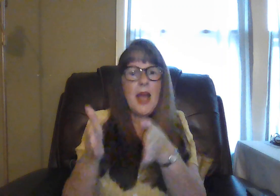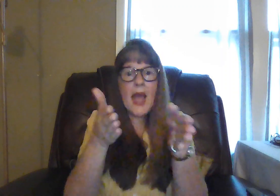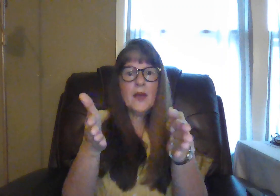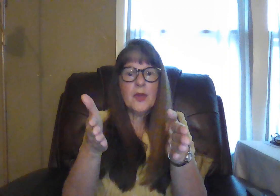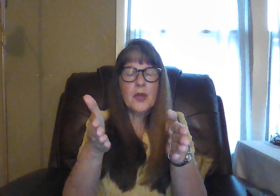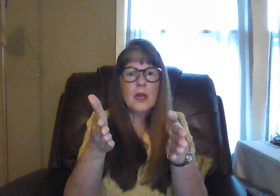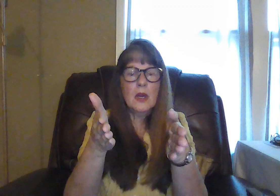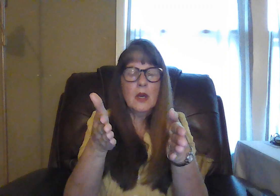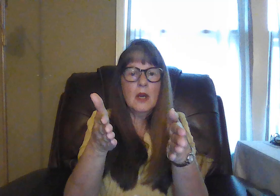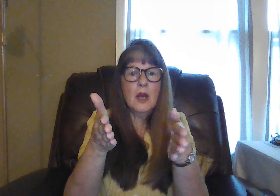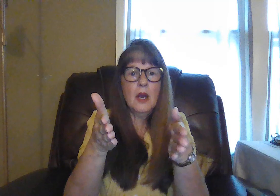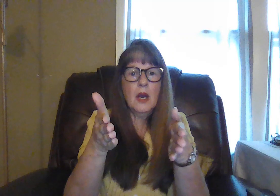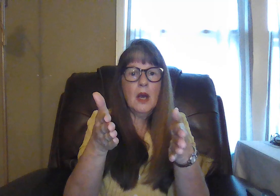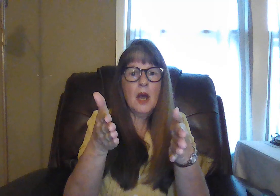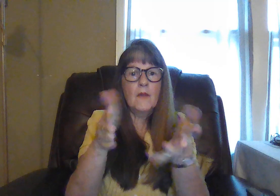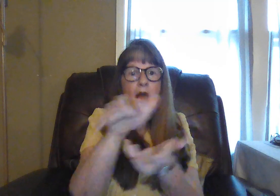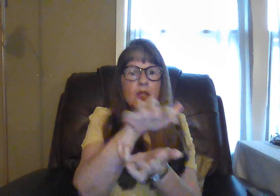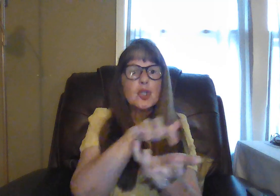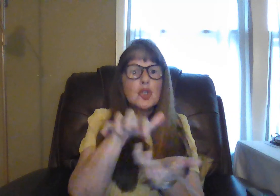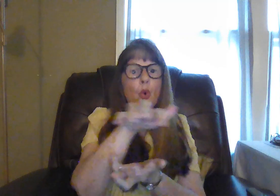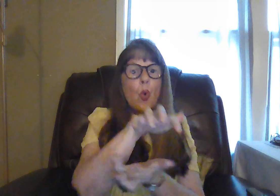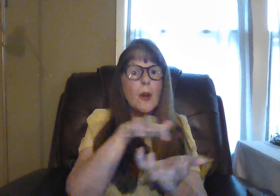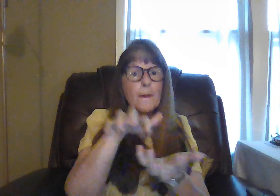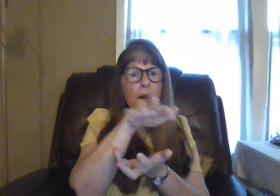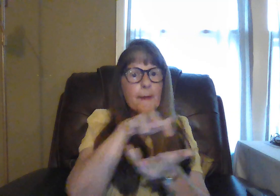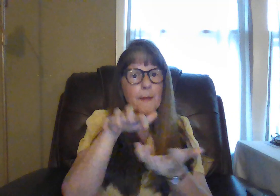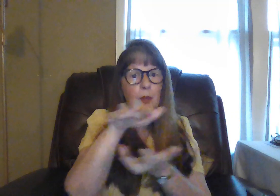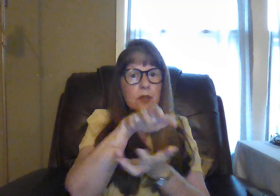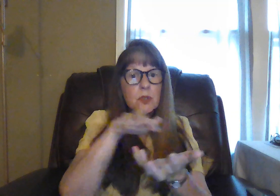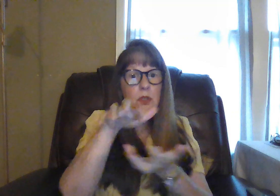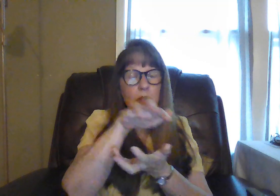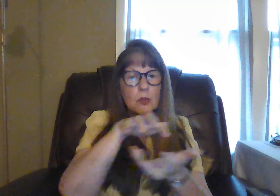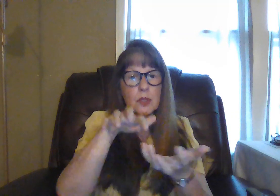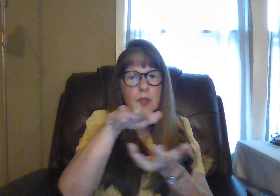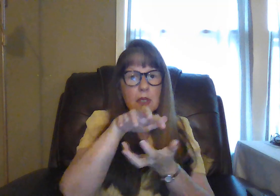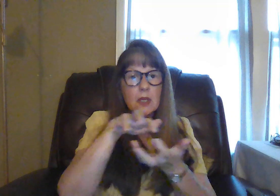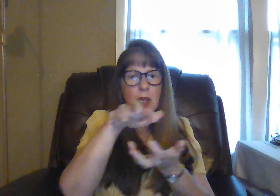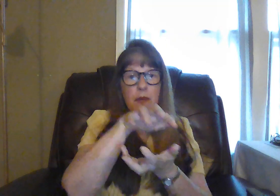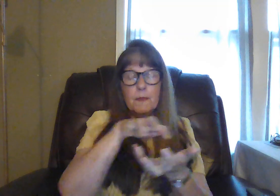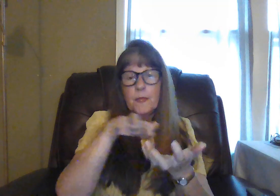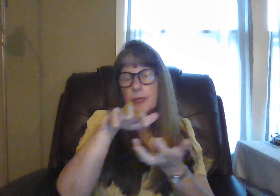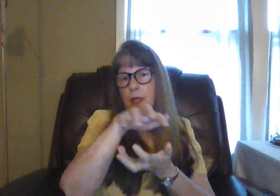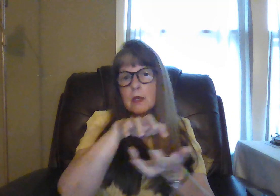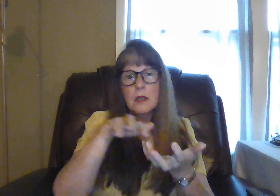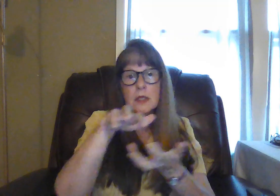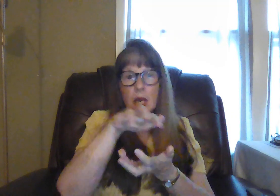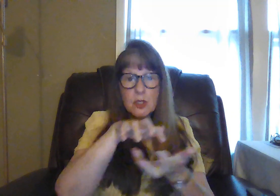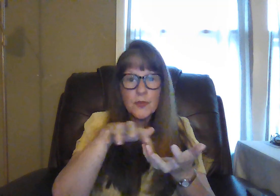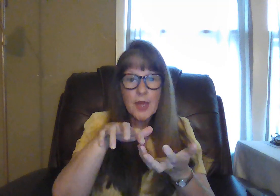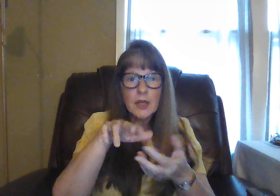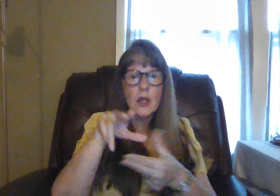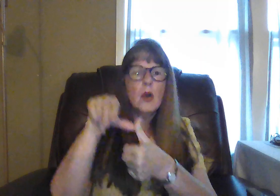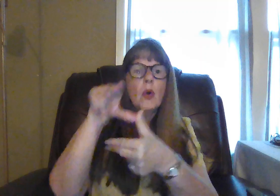path of that storm, remember, those are the signs for that,